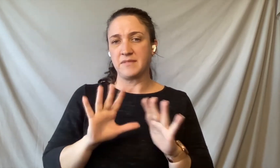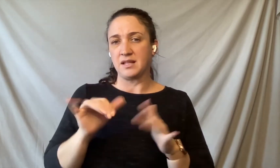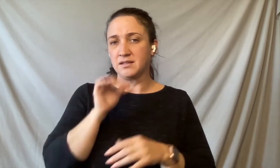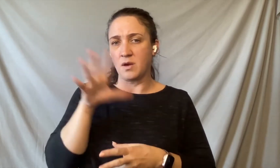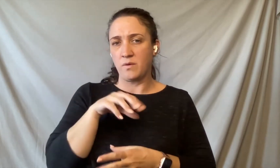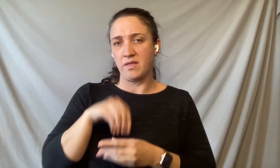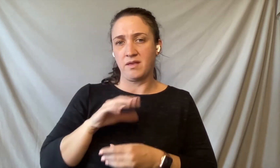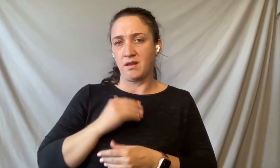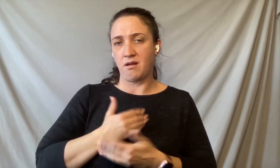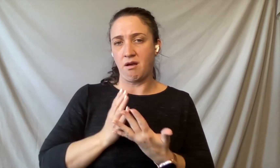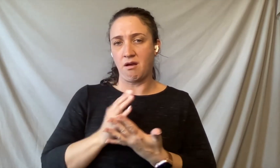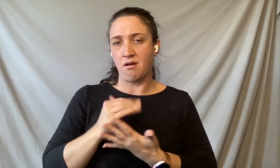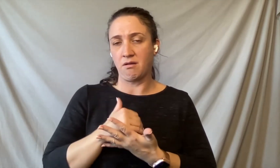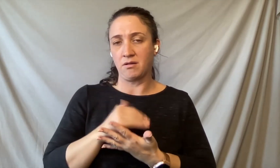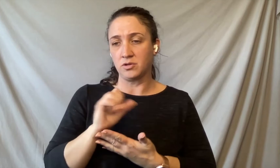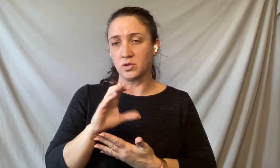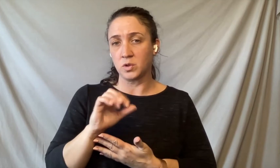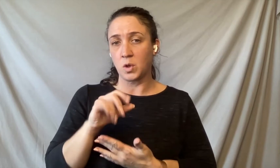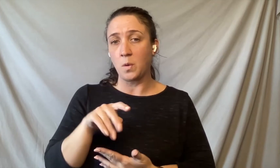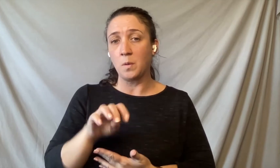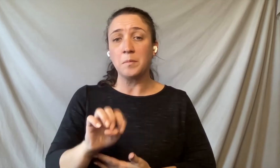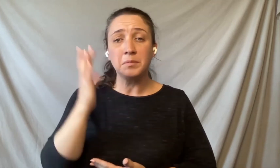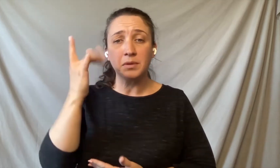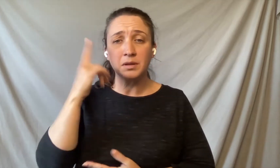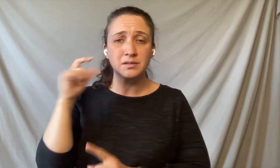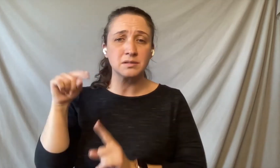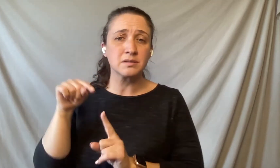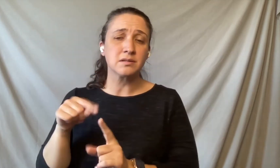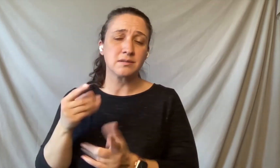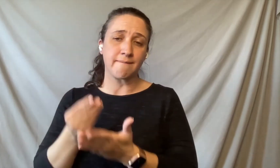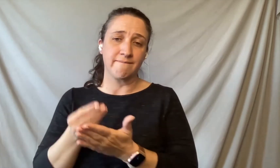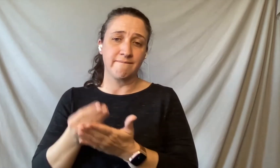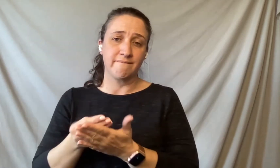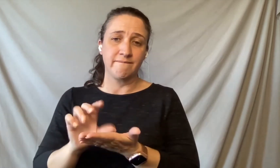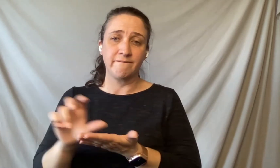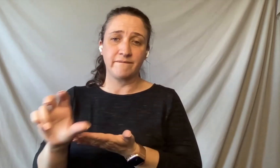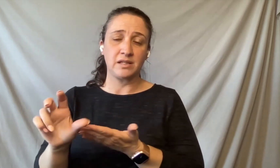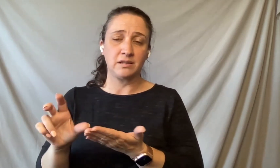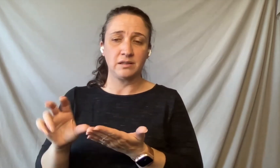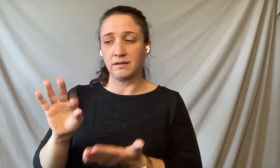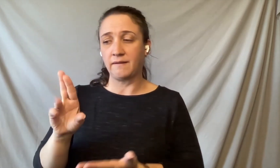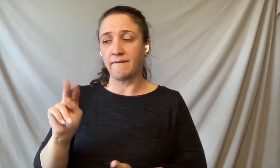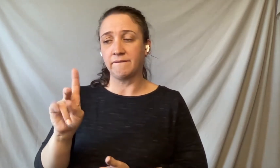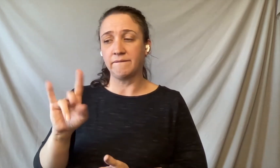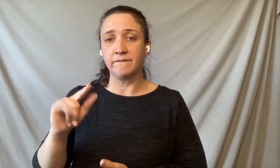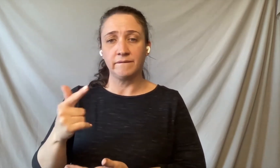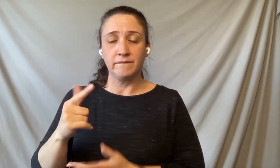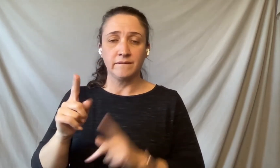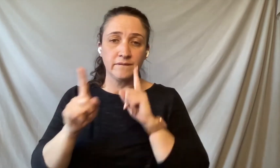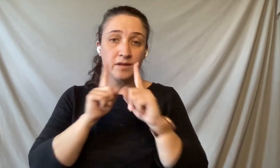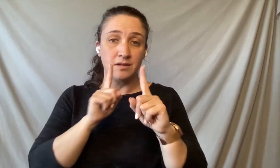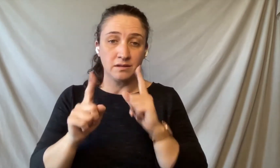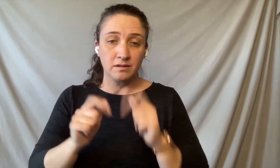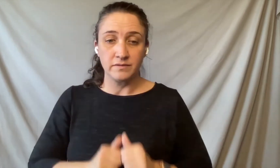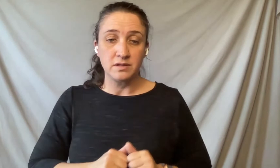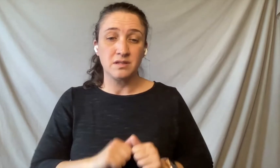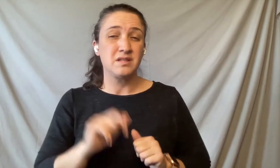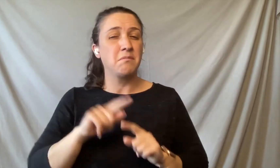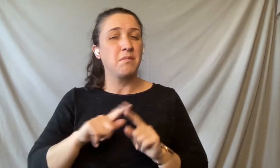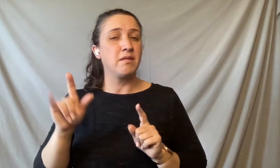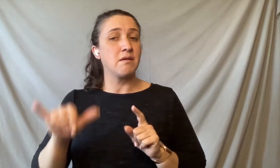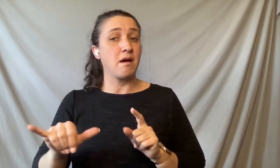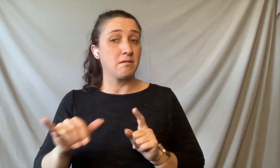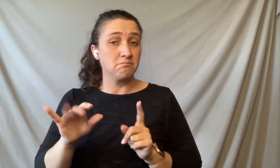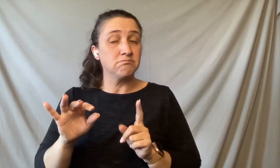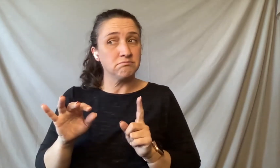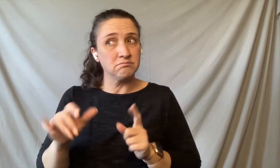this is a more of a funding conversation, but that's something that I think is sort